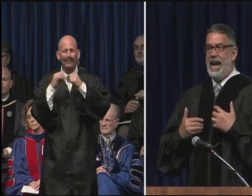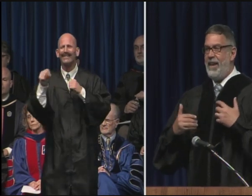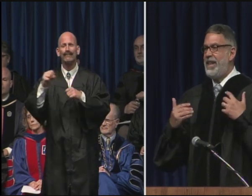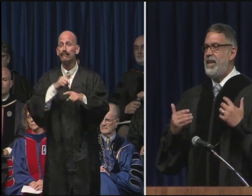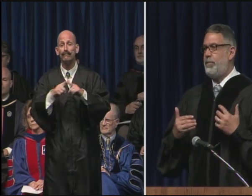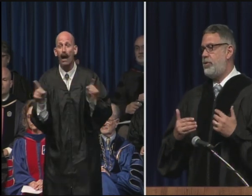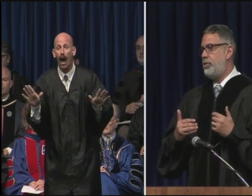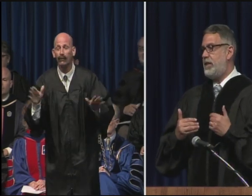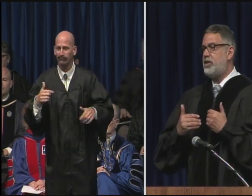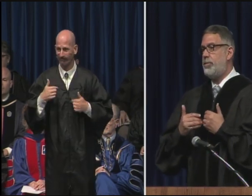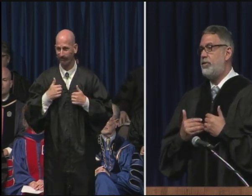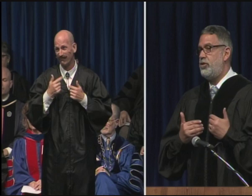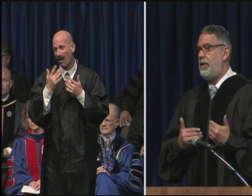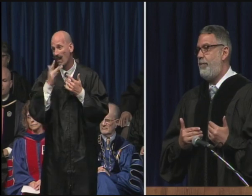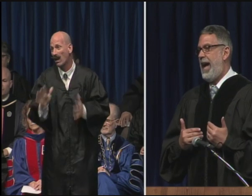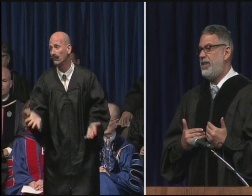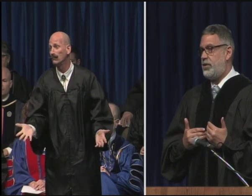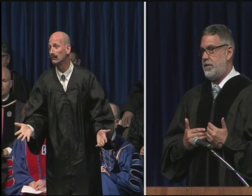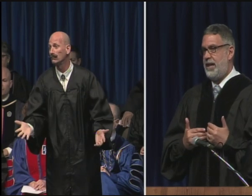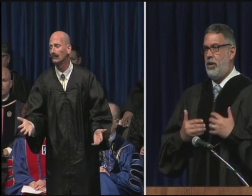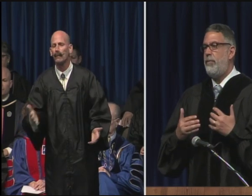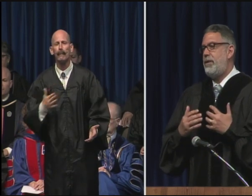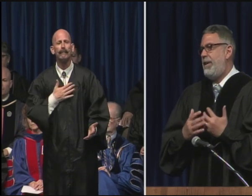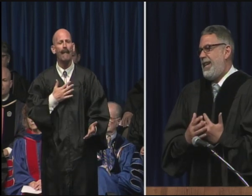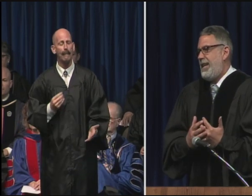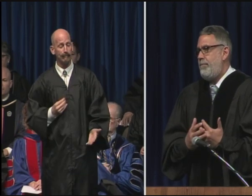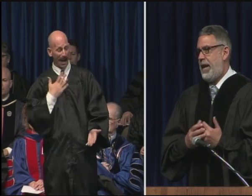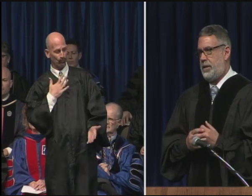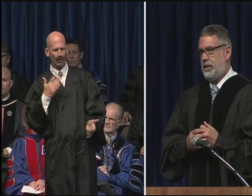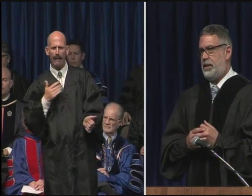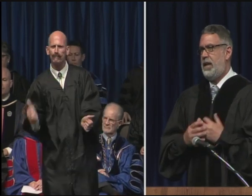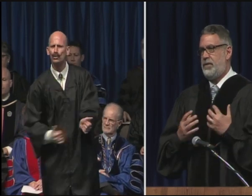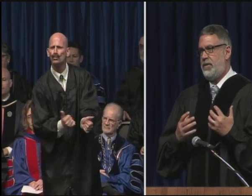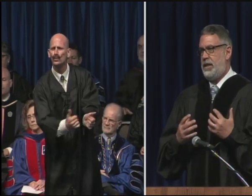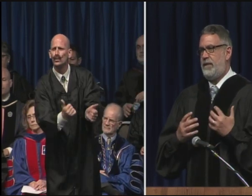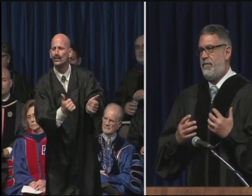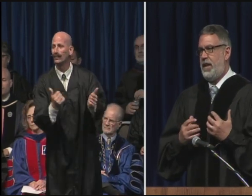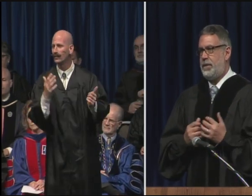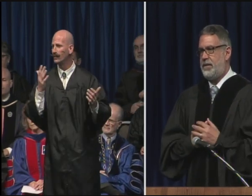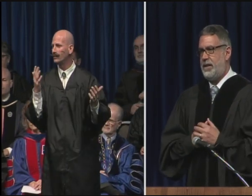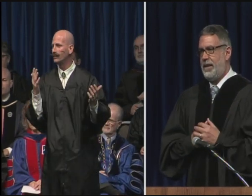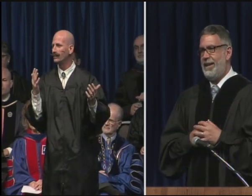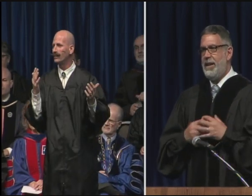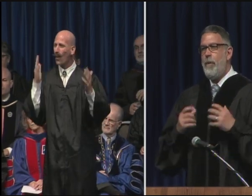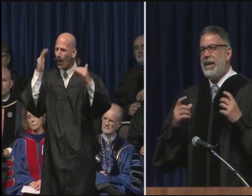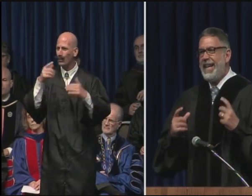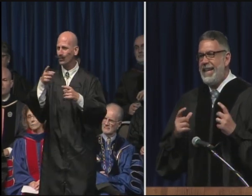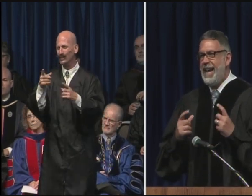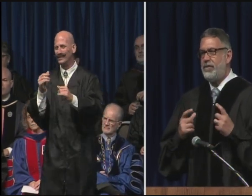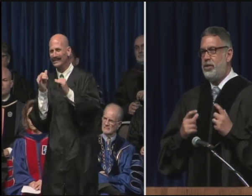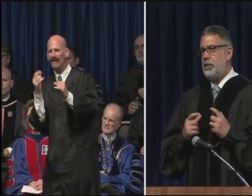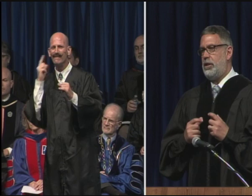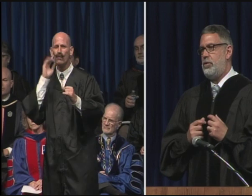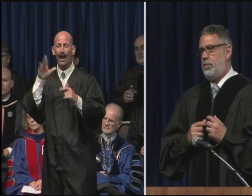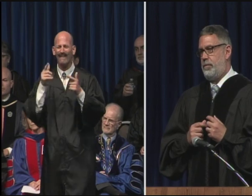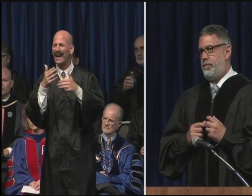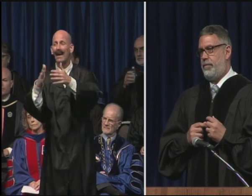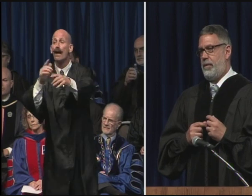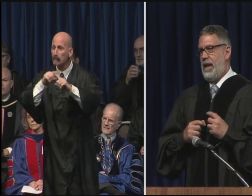had the opportunities to pursue my passions and hopefully make an impact on the lives of kids and families, but I didn't have to do it alone. I've